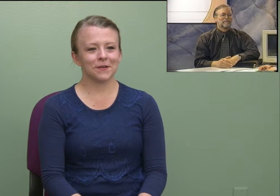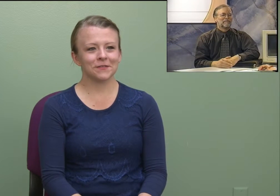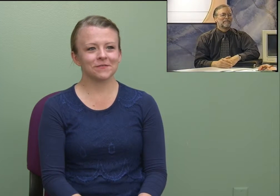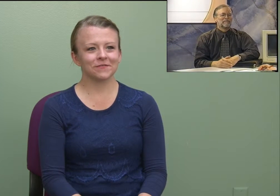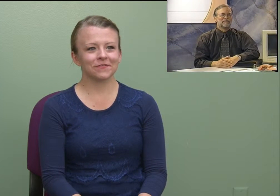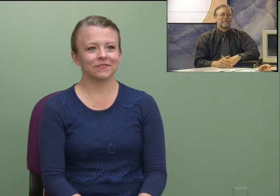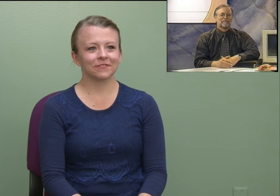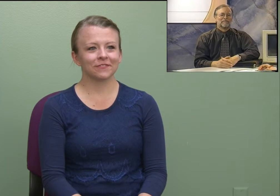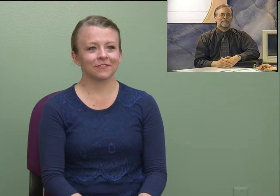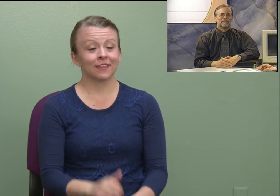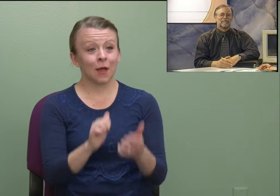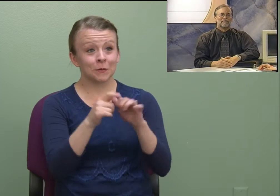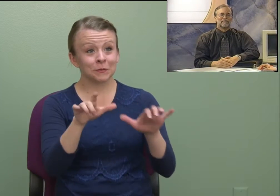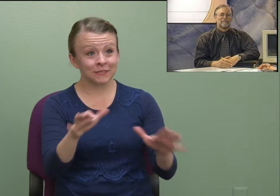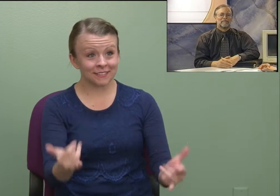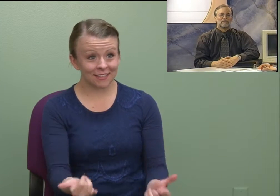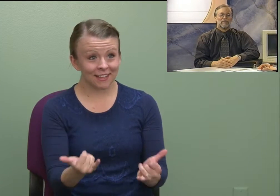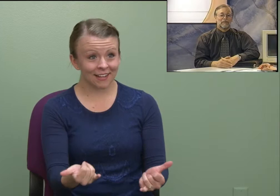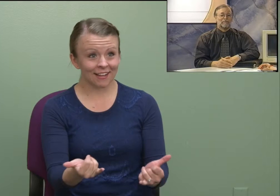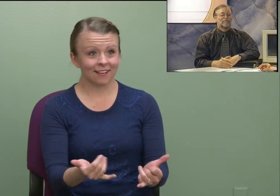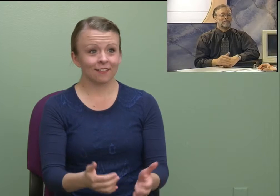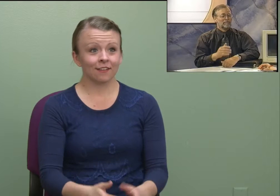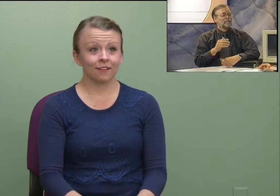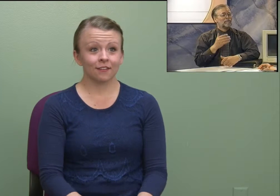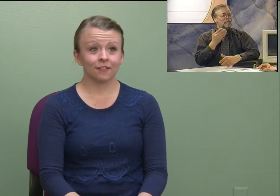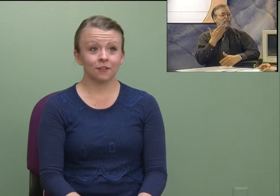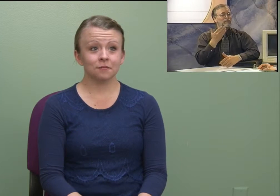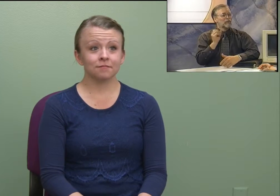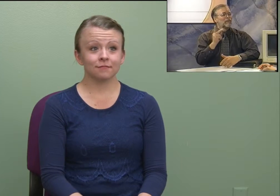How are you doing today?